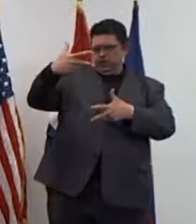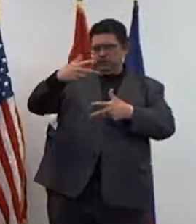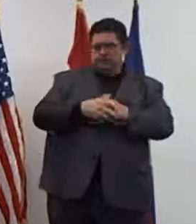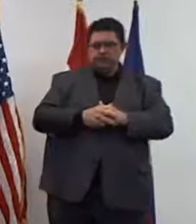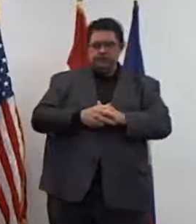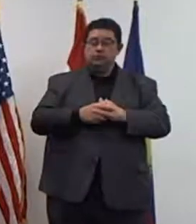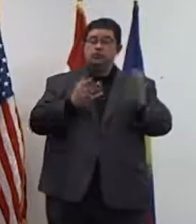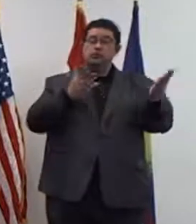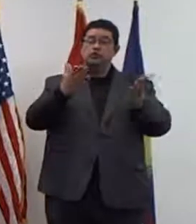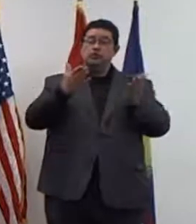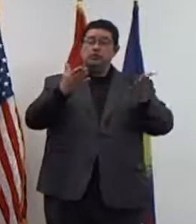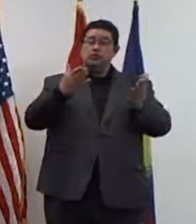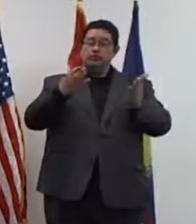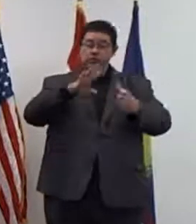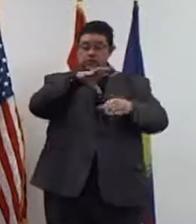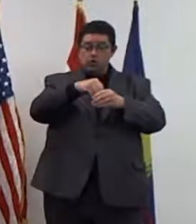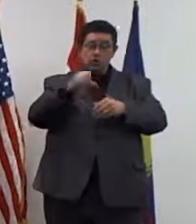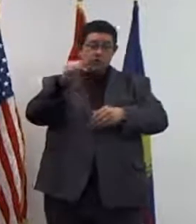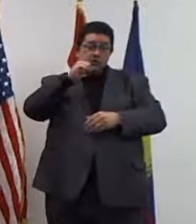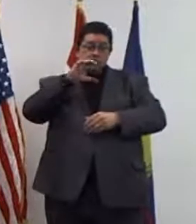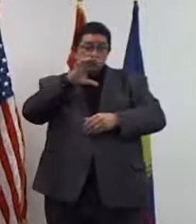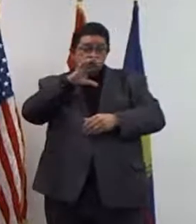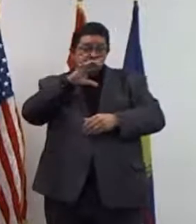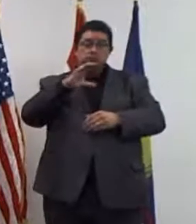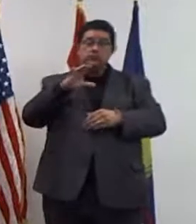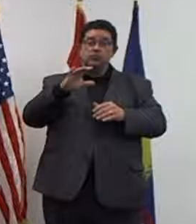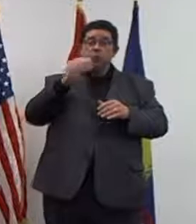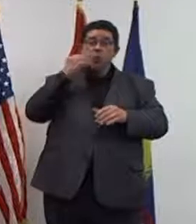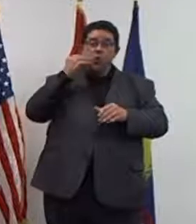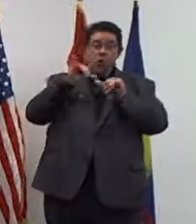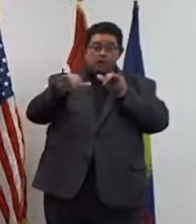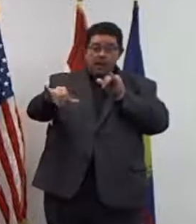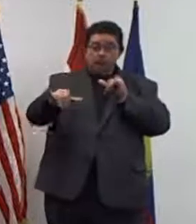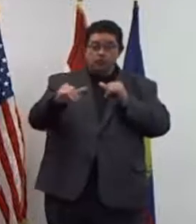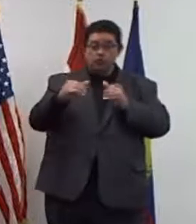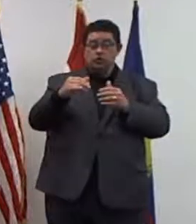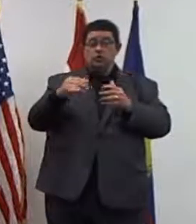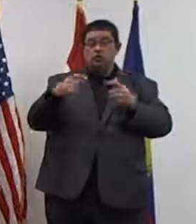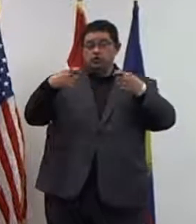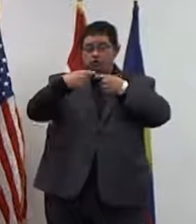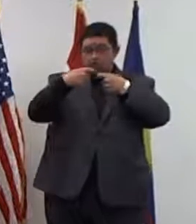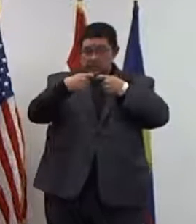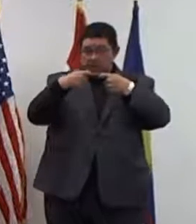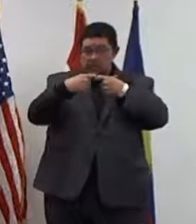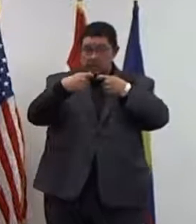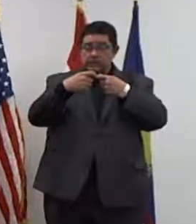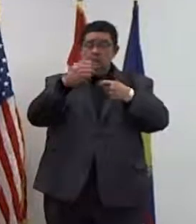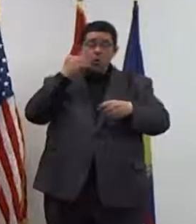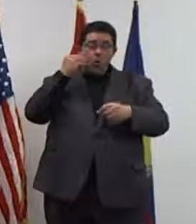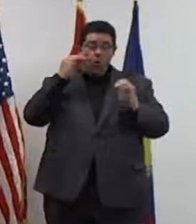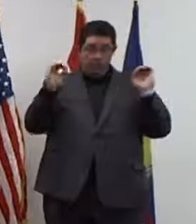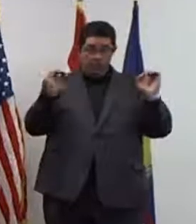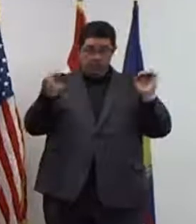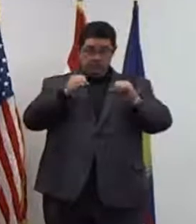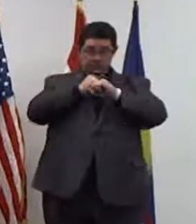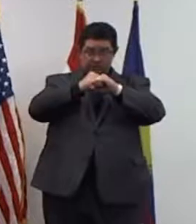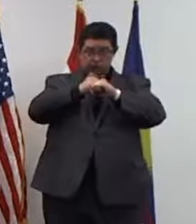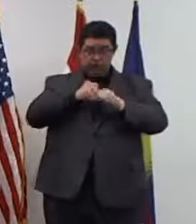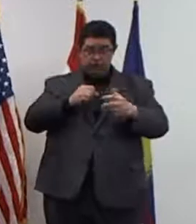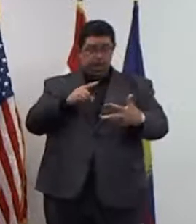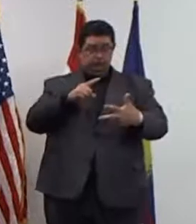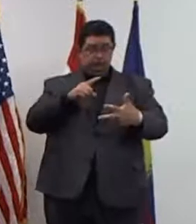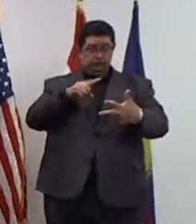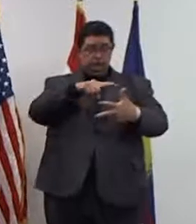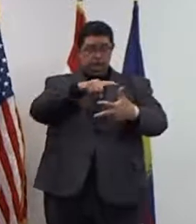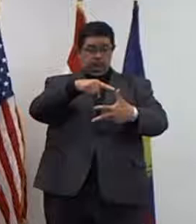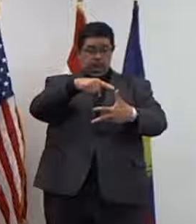services, including senior and homebound programs, utility assistance, and homeless prevention; technology,